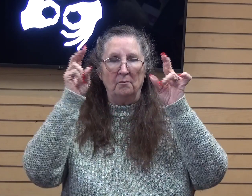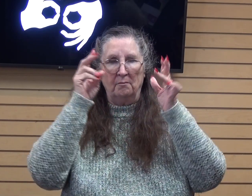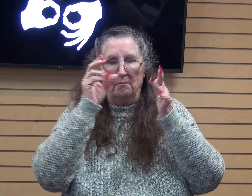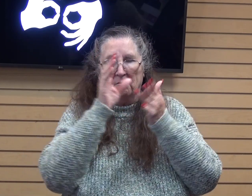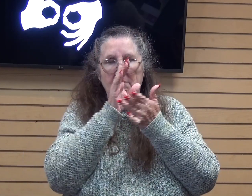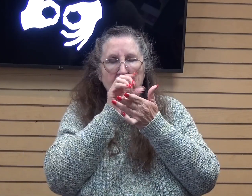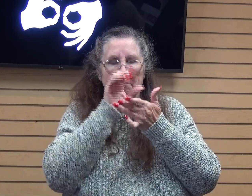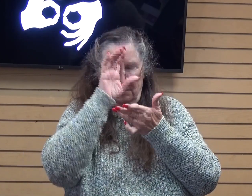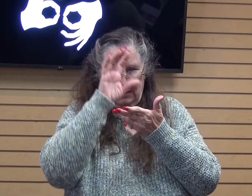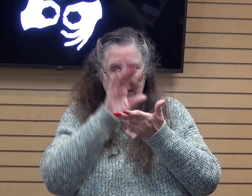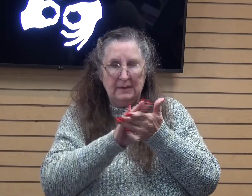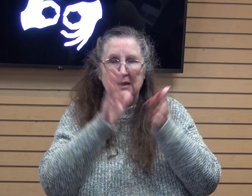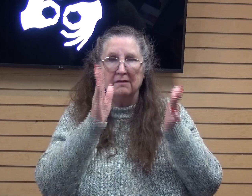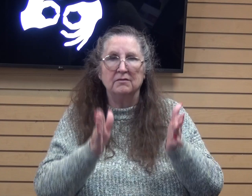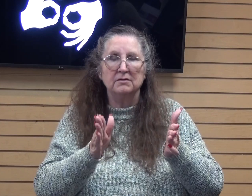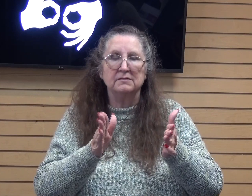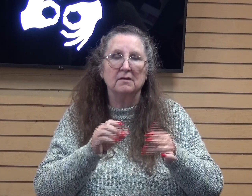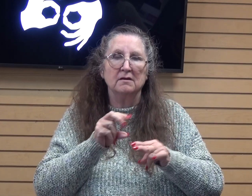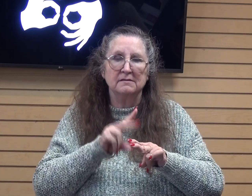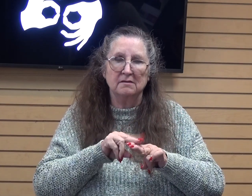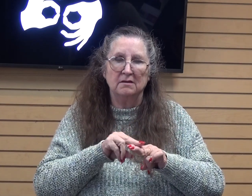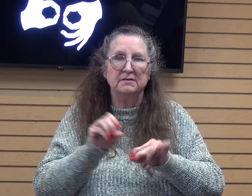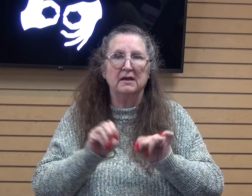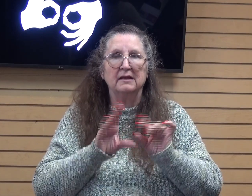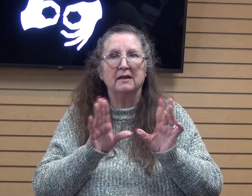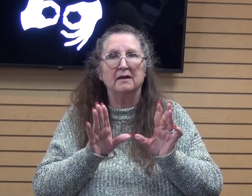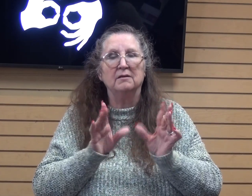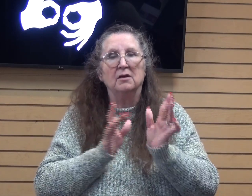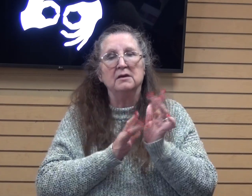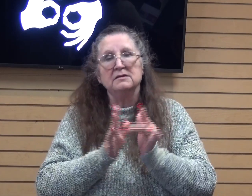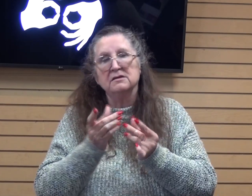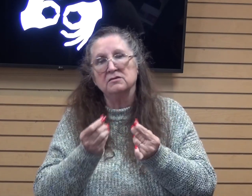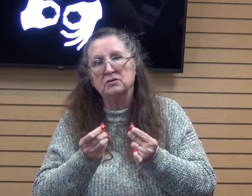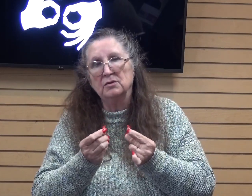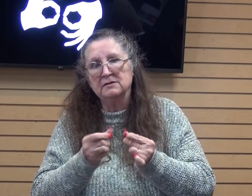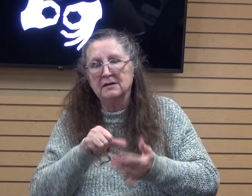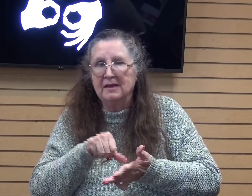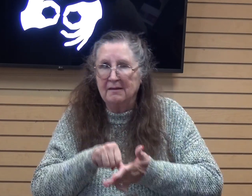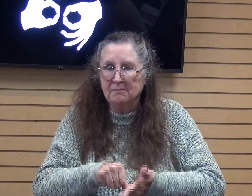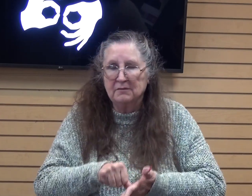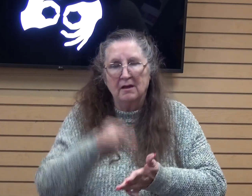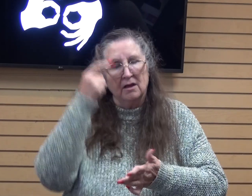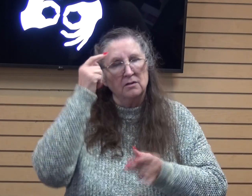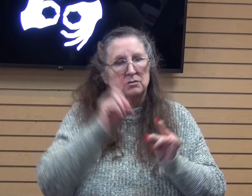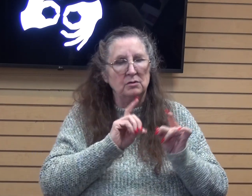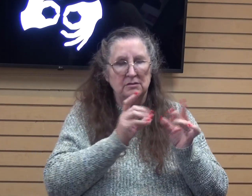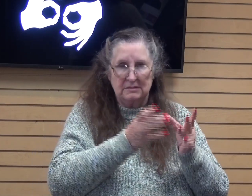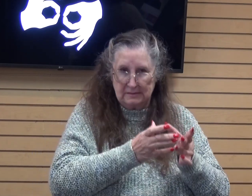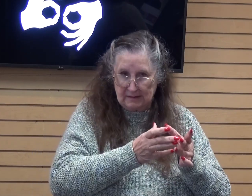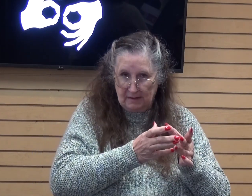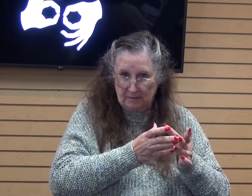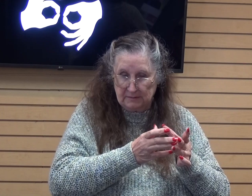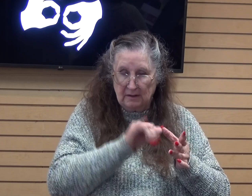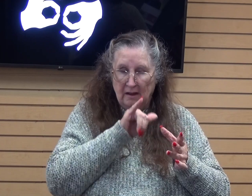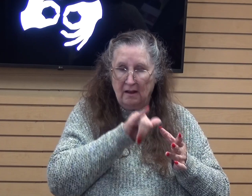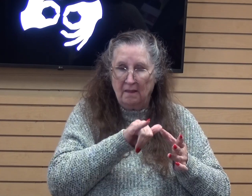Light. And what Jesus is doing here is emphasizing to his disciples that their lives